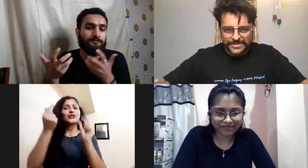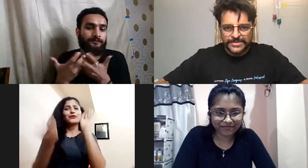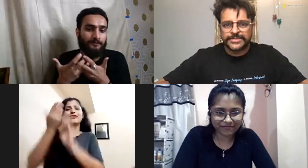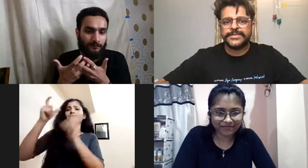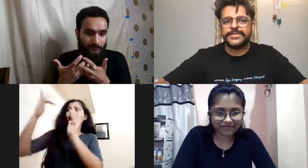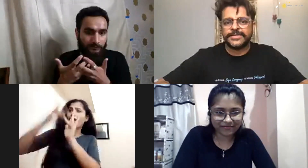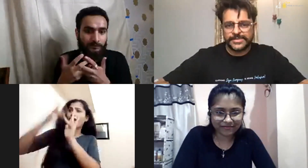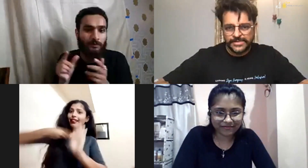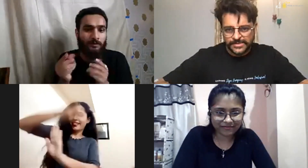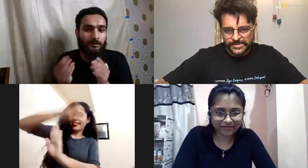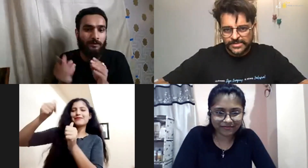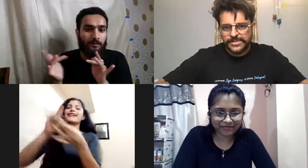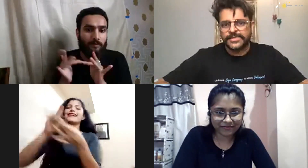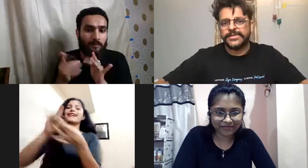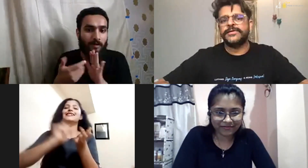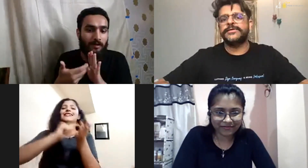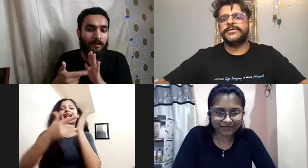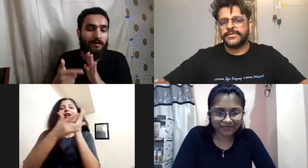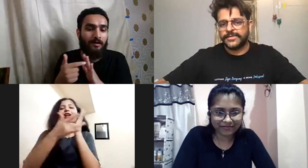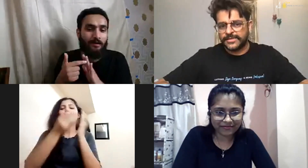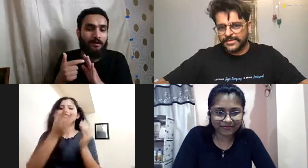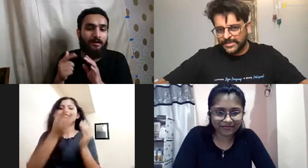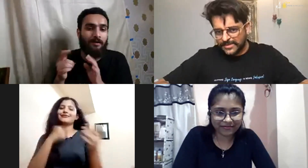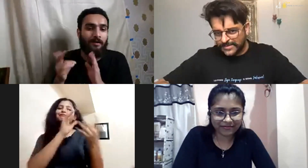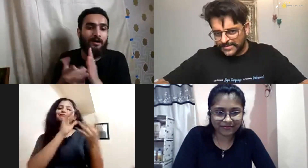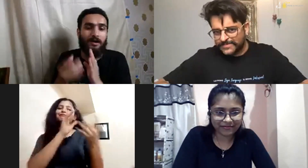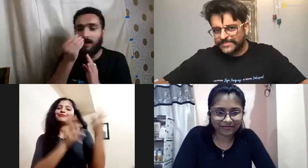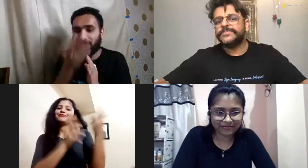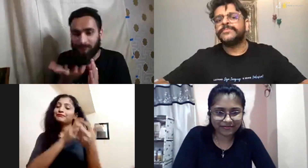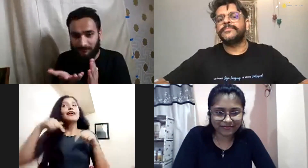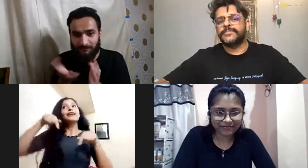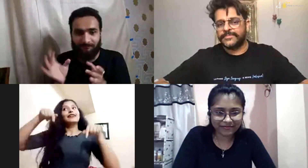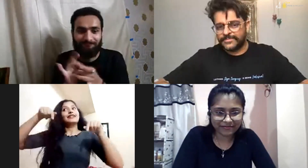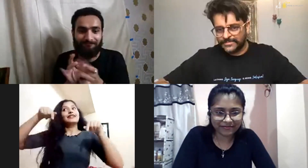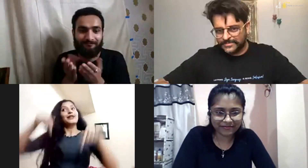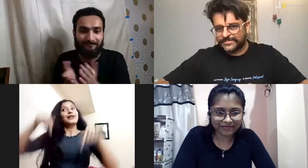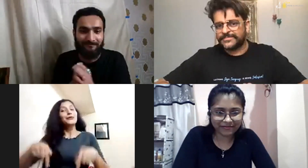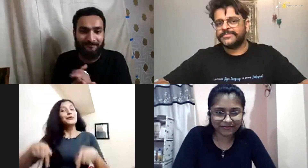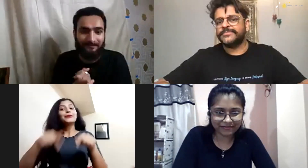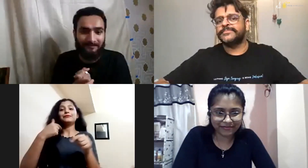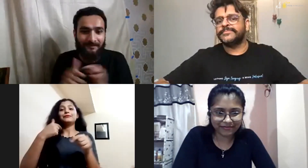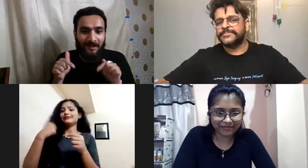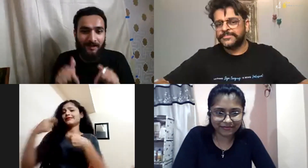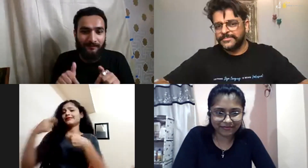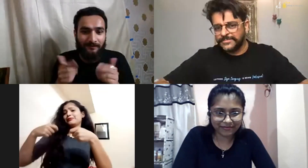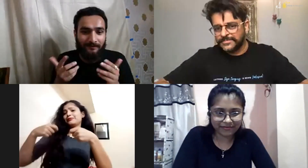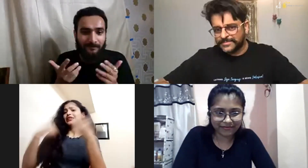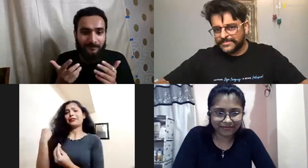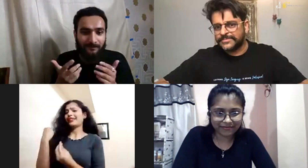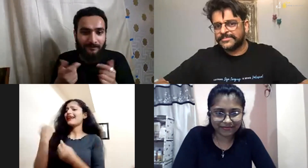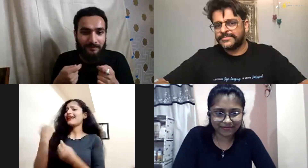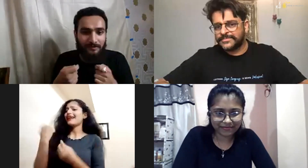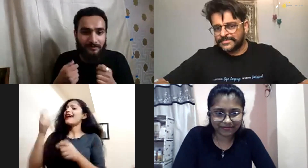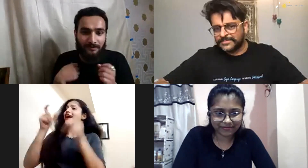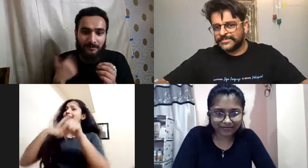I have to match the needs of Instagram. So I really have to work hard in terms of connecting with people through Instagram.